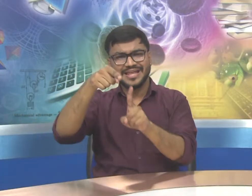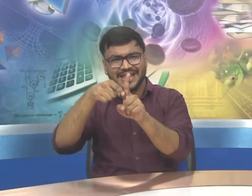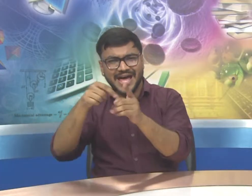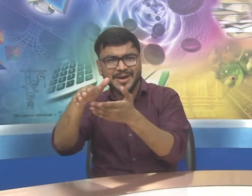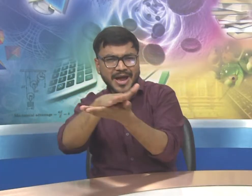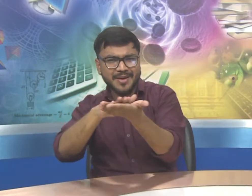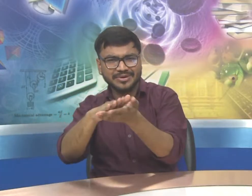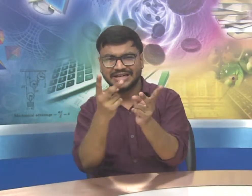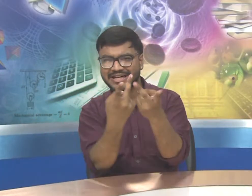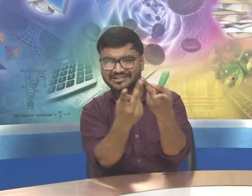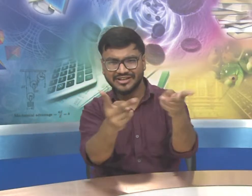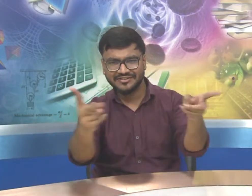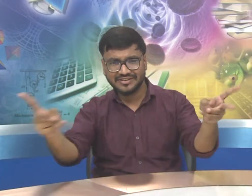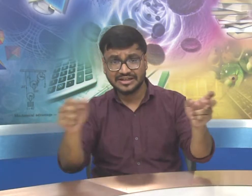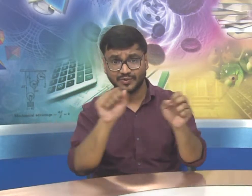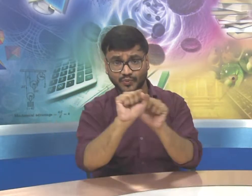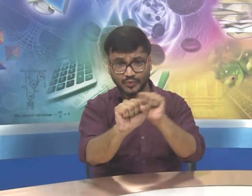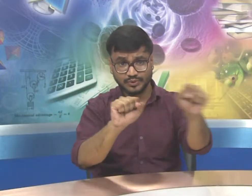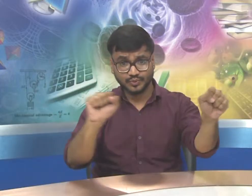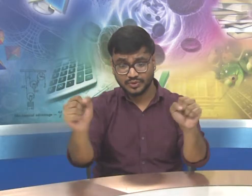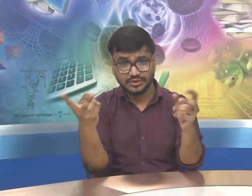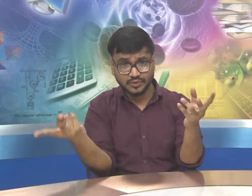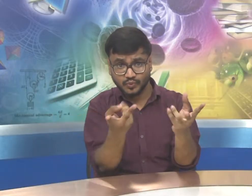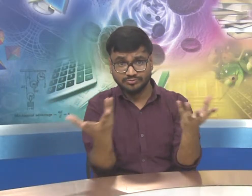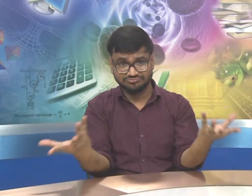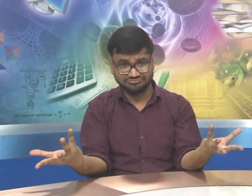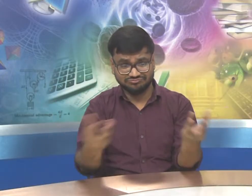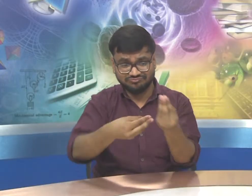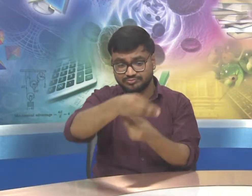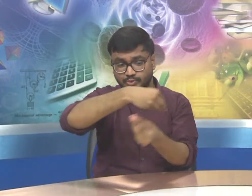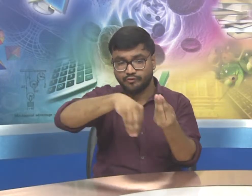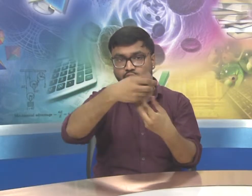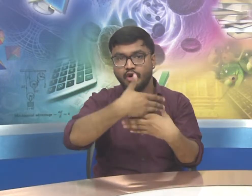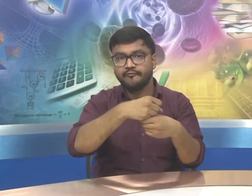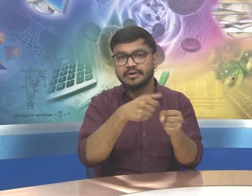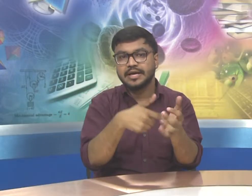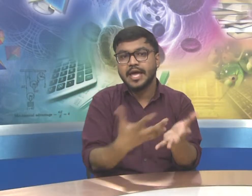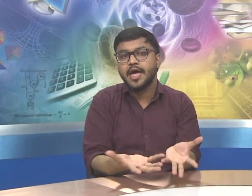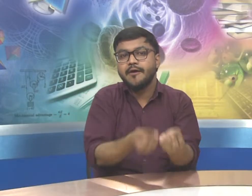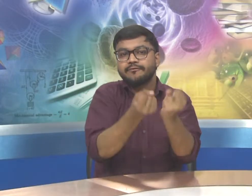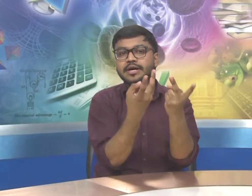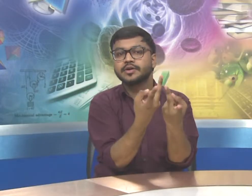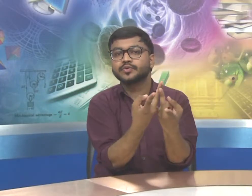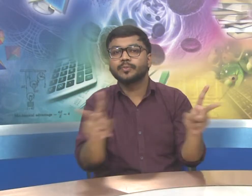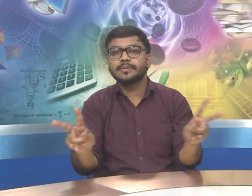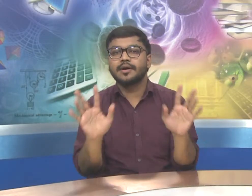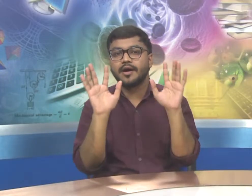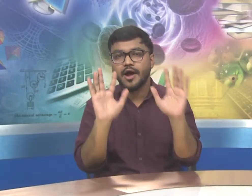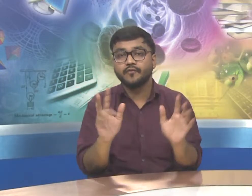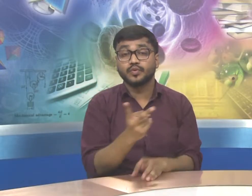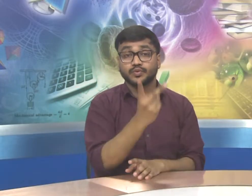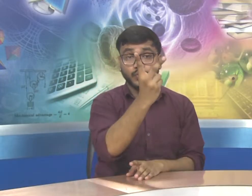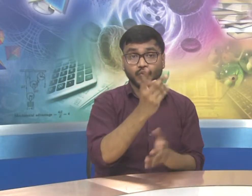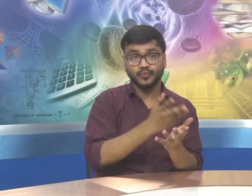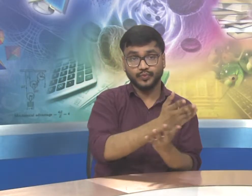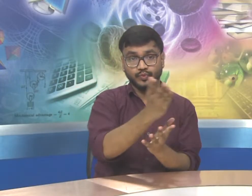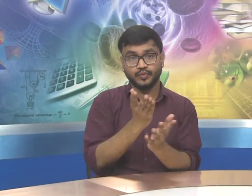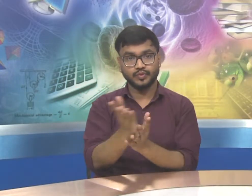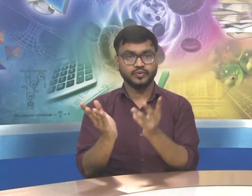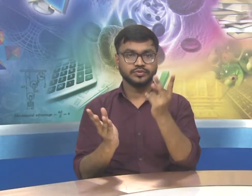carbon and oxygen can join together in two different ways to make different compounds.